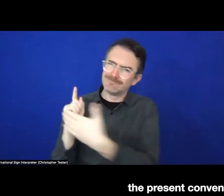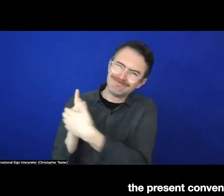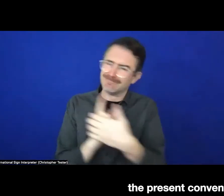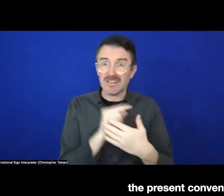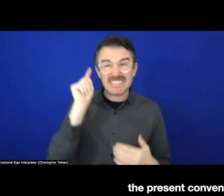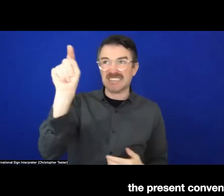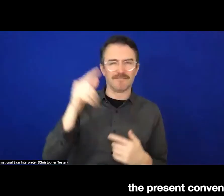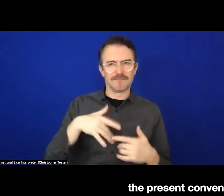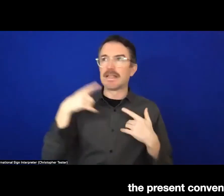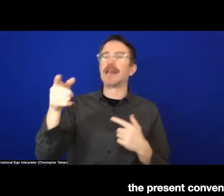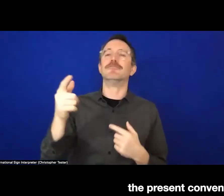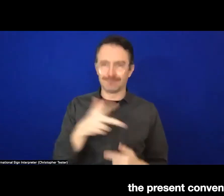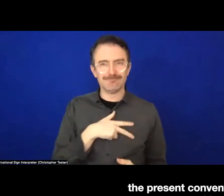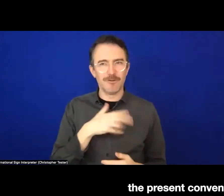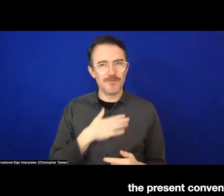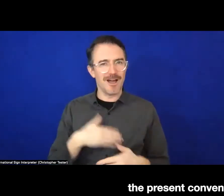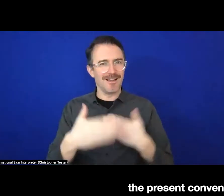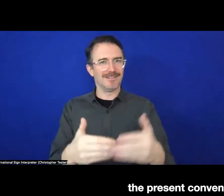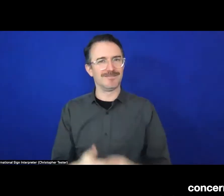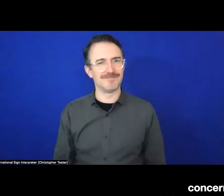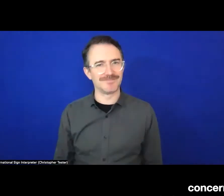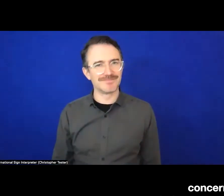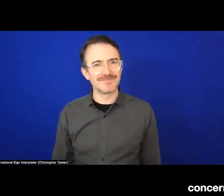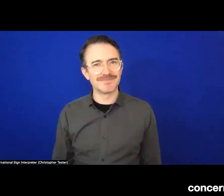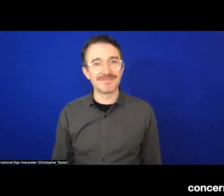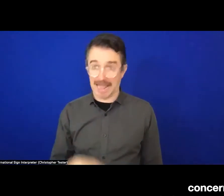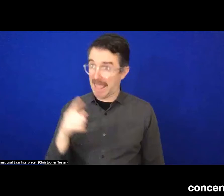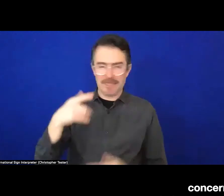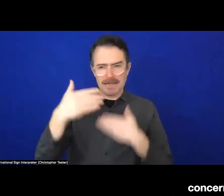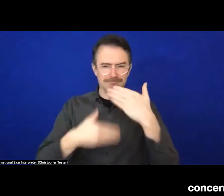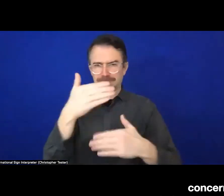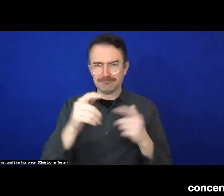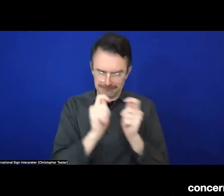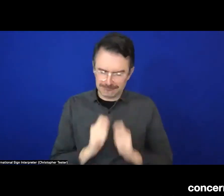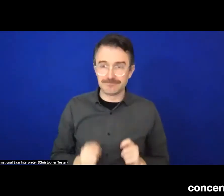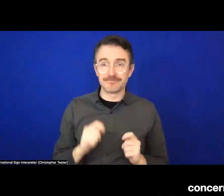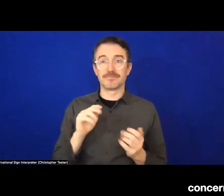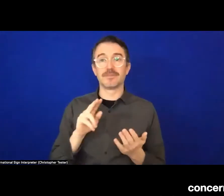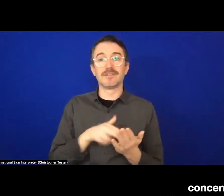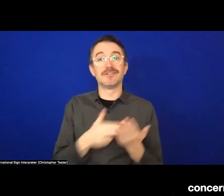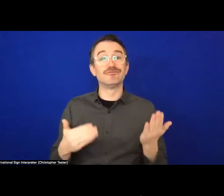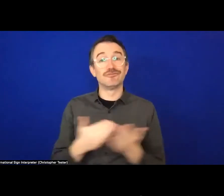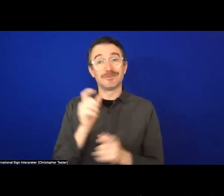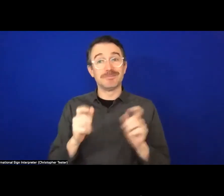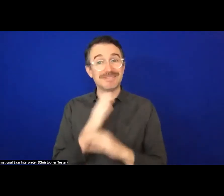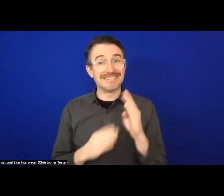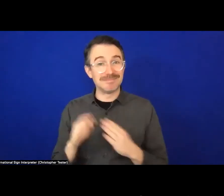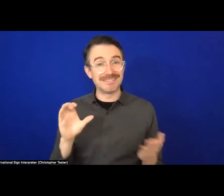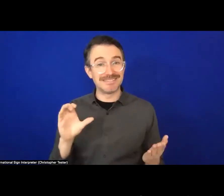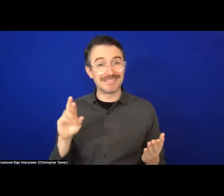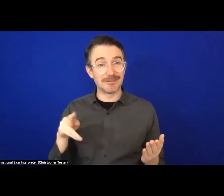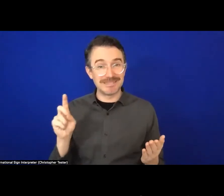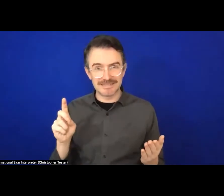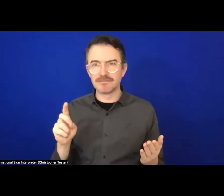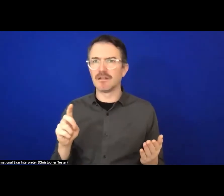convention and in other decision-making processes concerning issues relating to persons with disability,